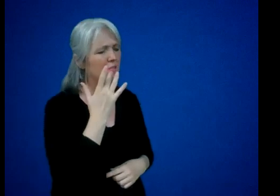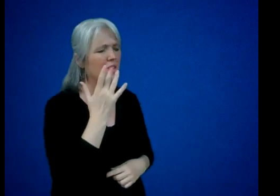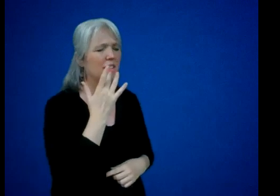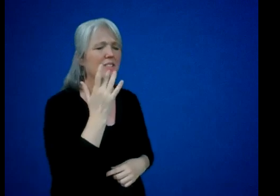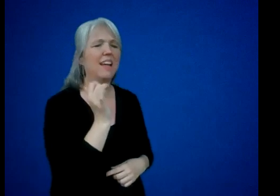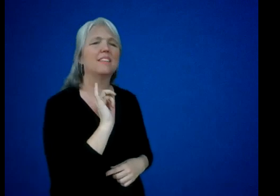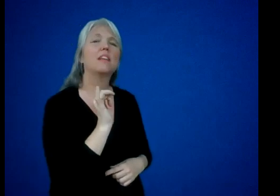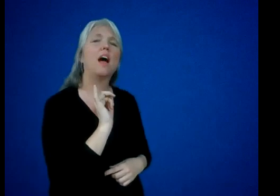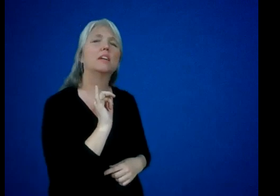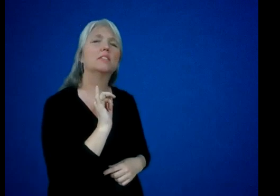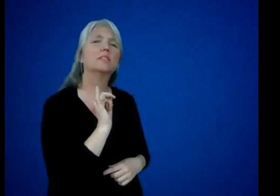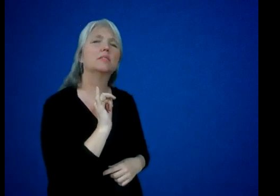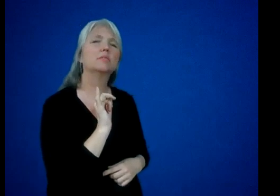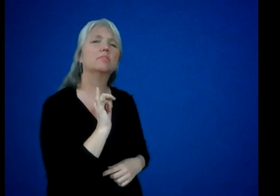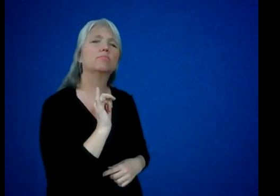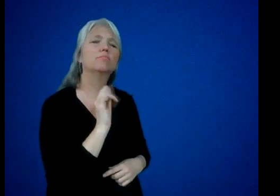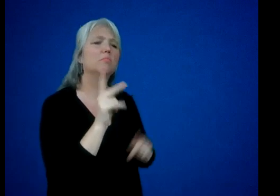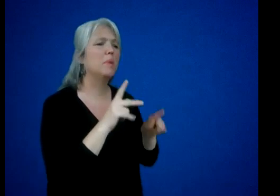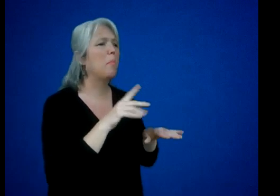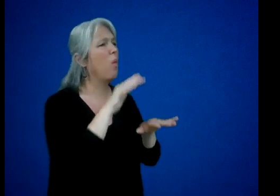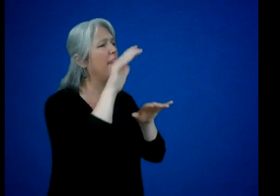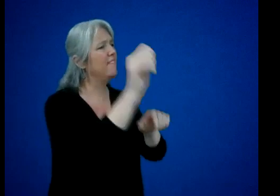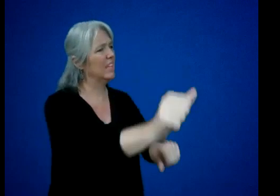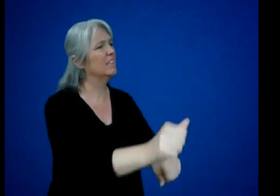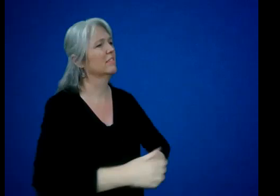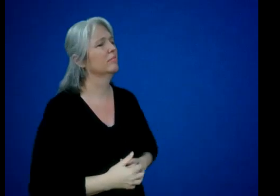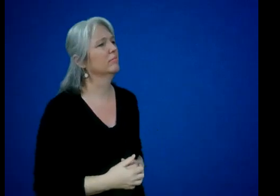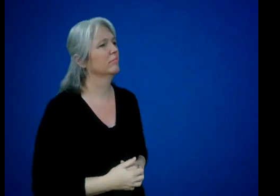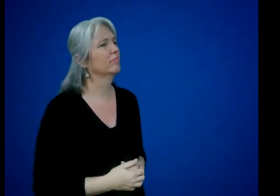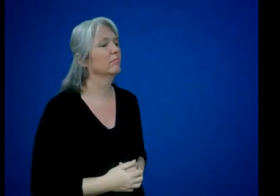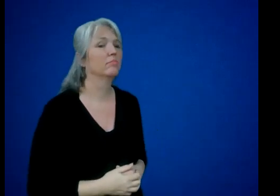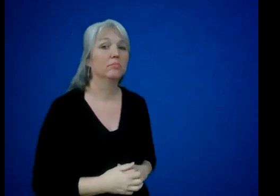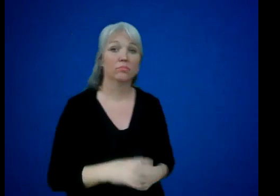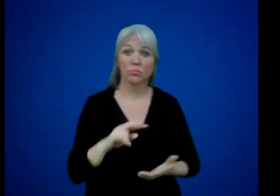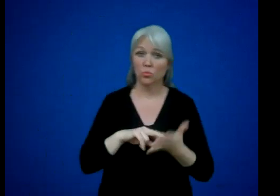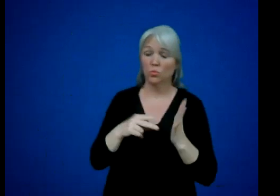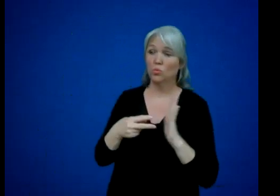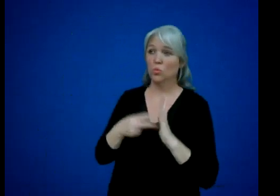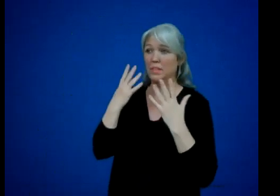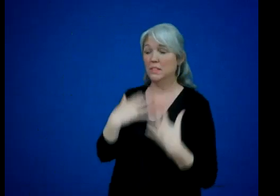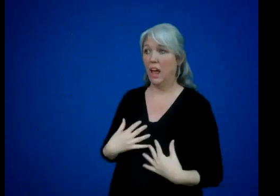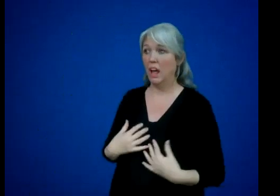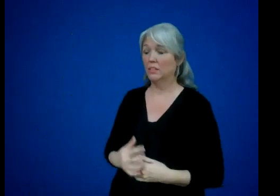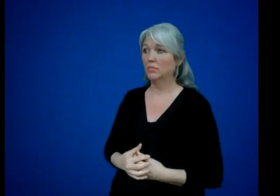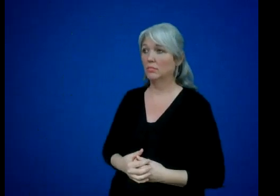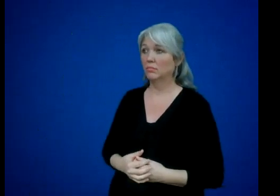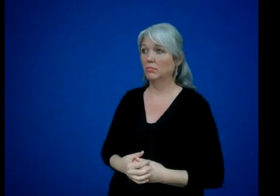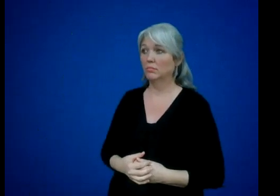like people leaving." "You mean sad?" I asked. "Does it